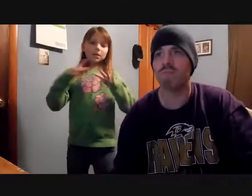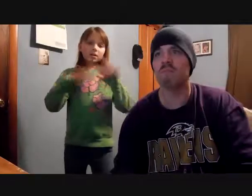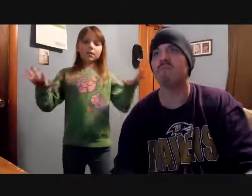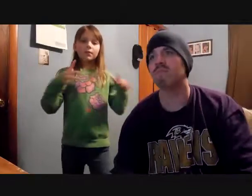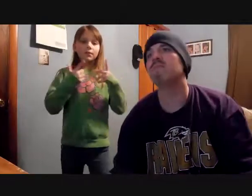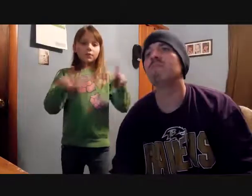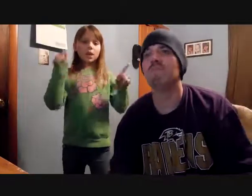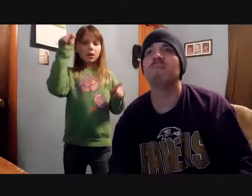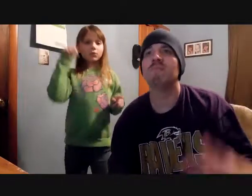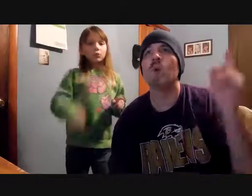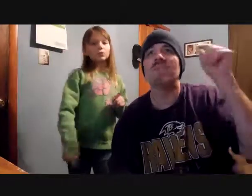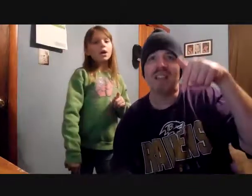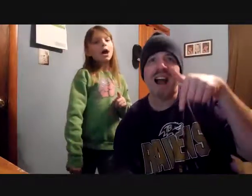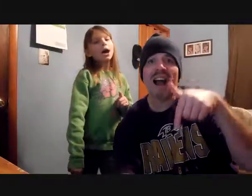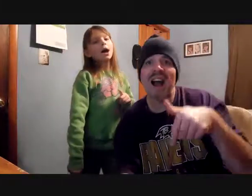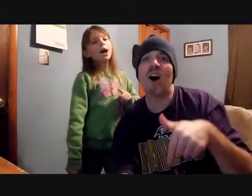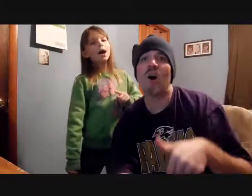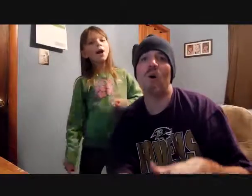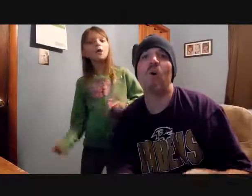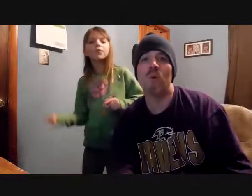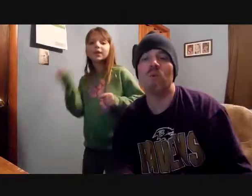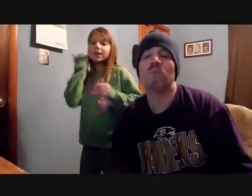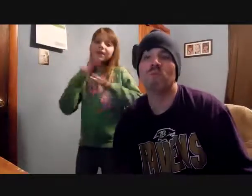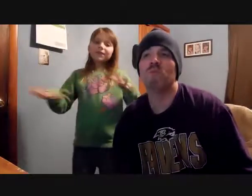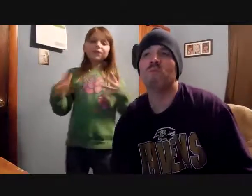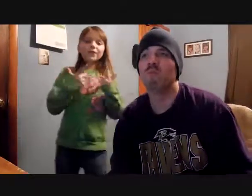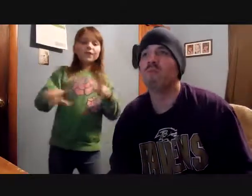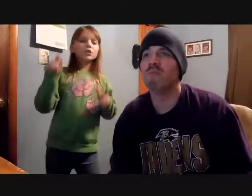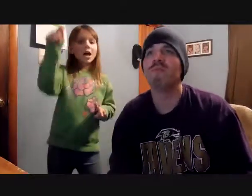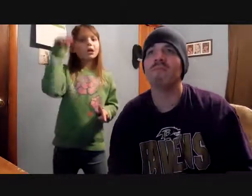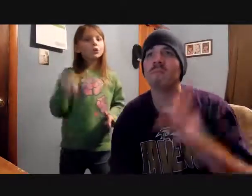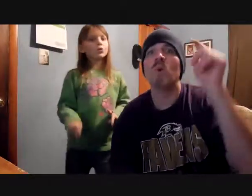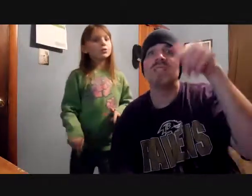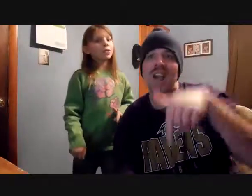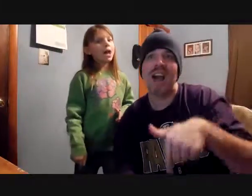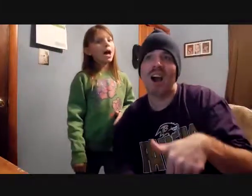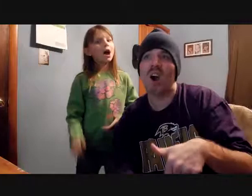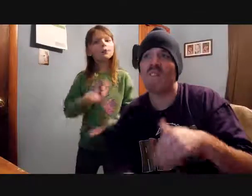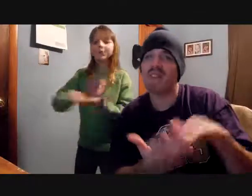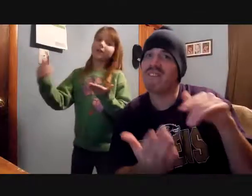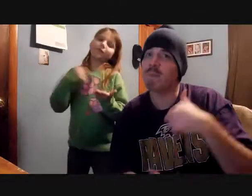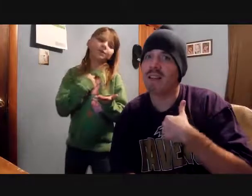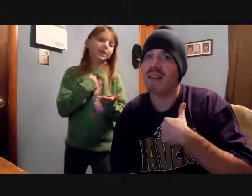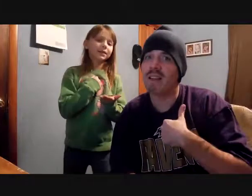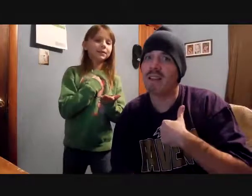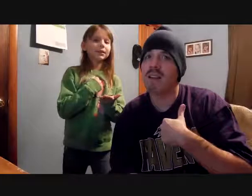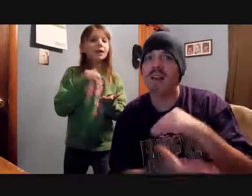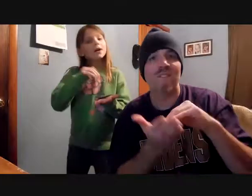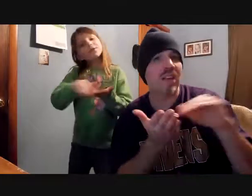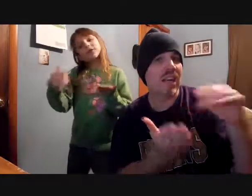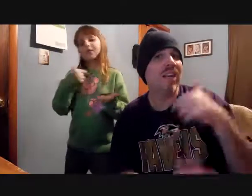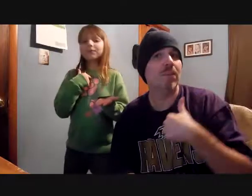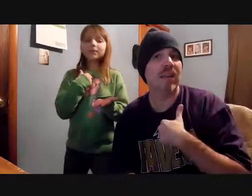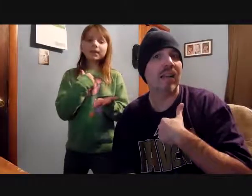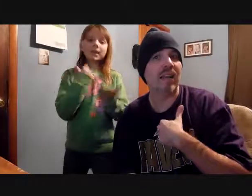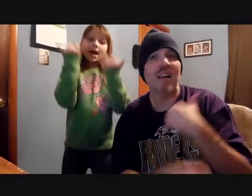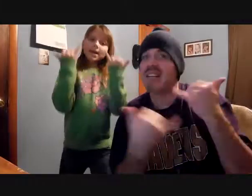I gotta let you down Yeah, I gotta let you down Forgive me,phonie forgive me